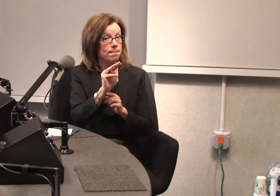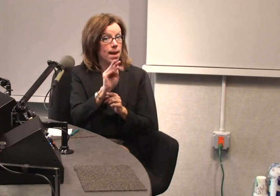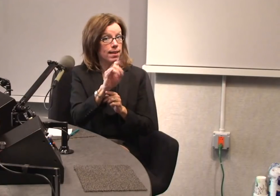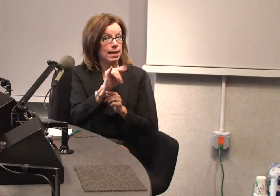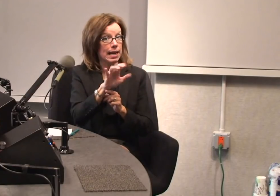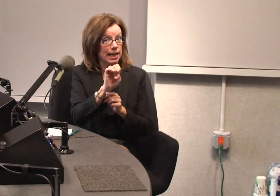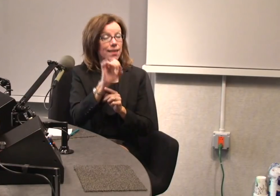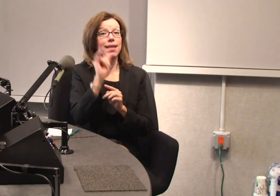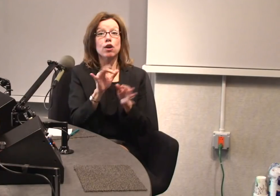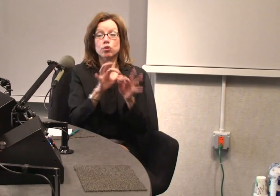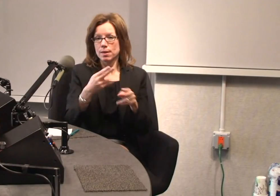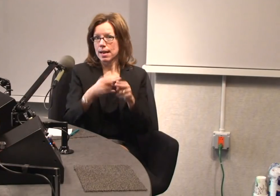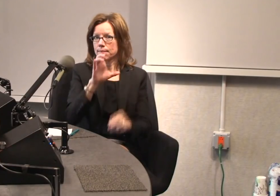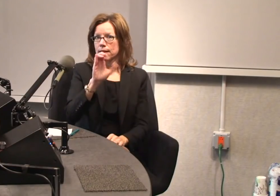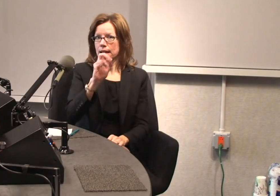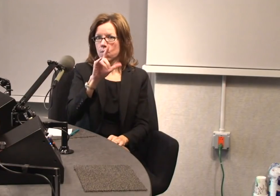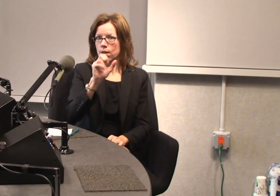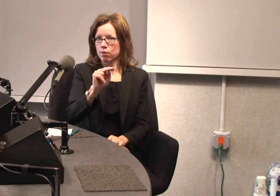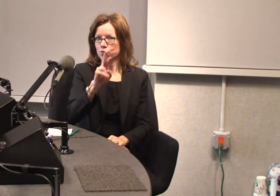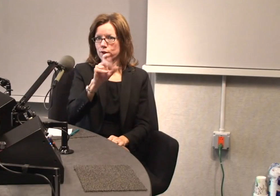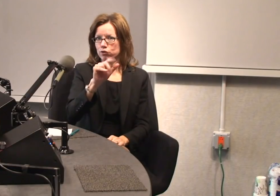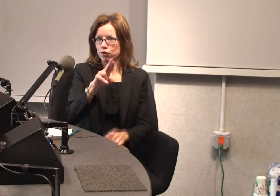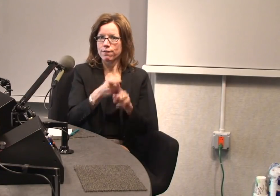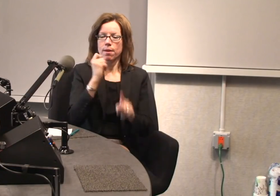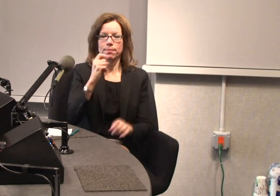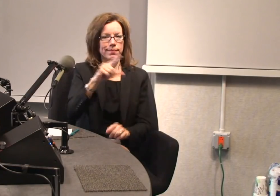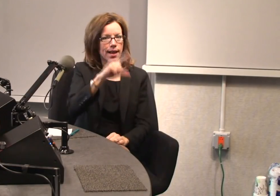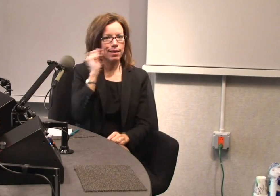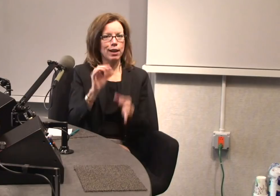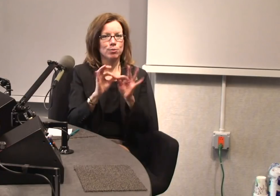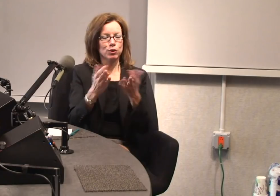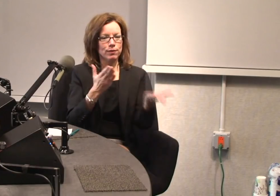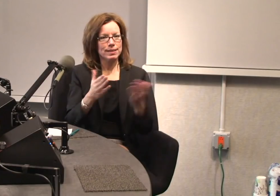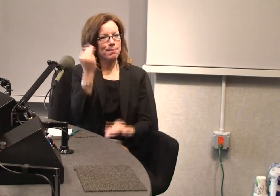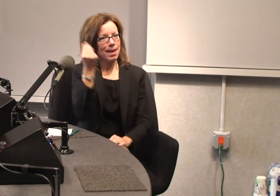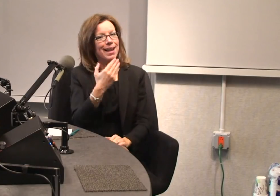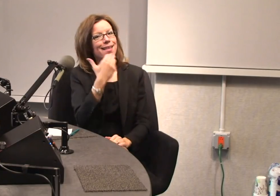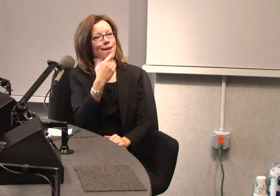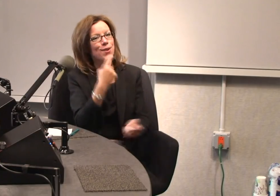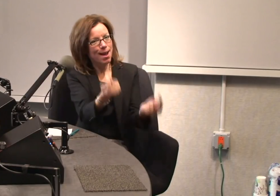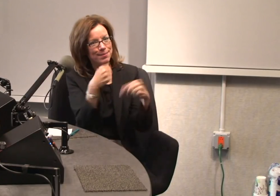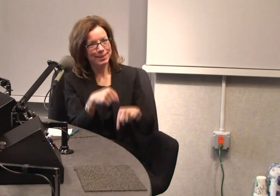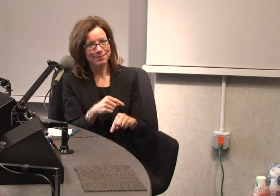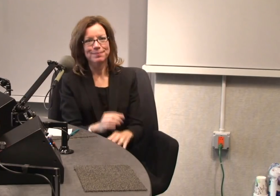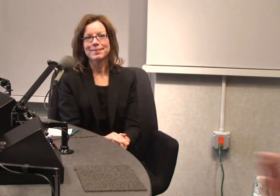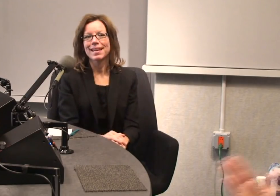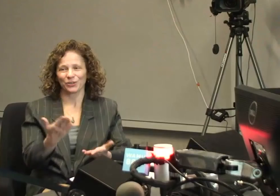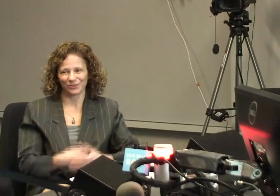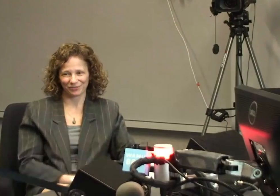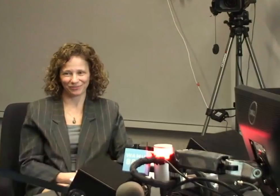Ressler from Gallaudet Interpreting Service. Melanie Metzger, thank you so much for joining us. Thank you.